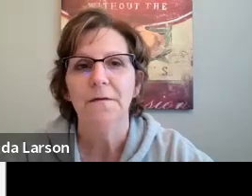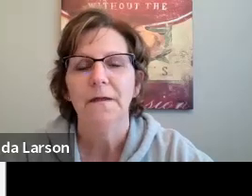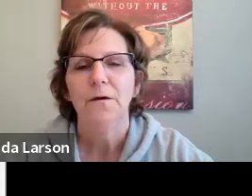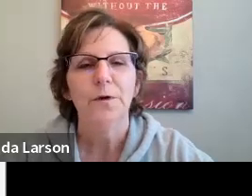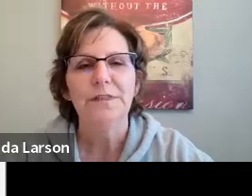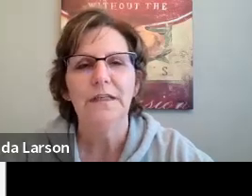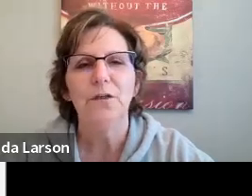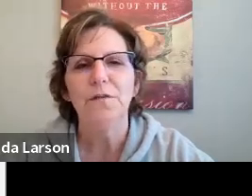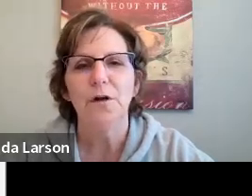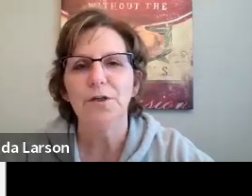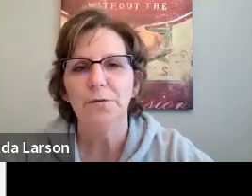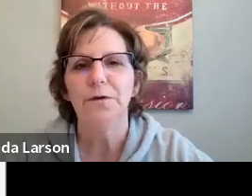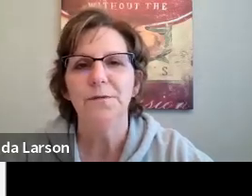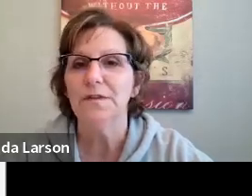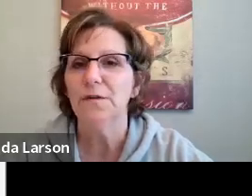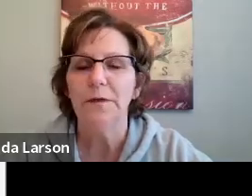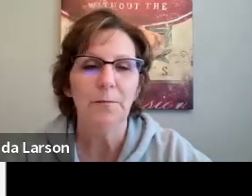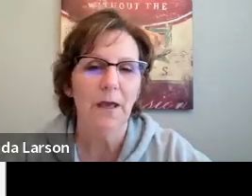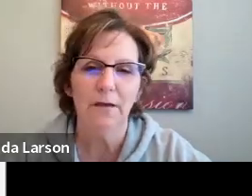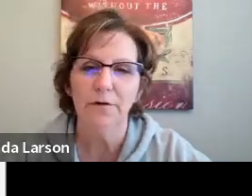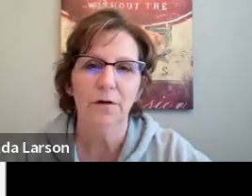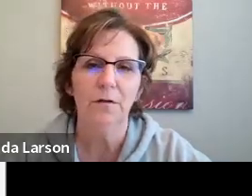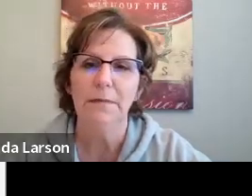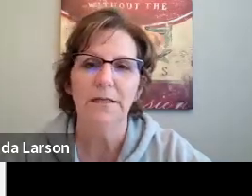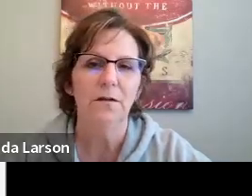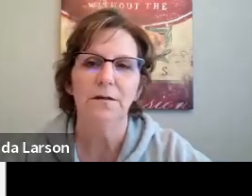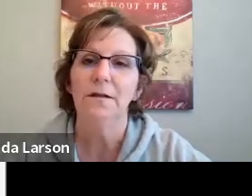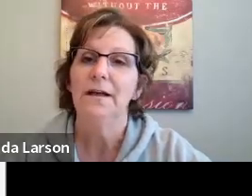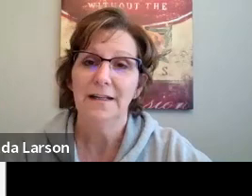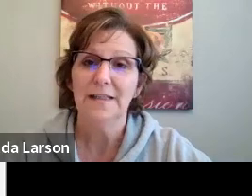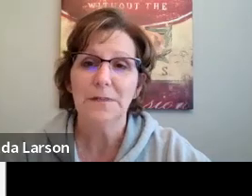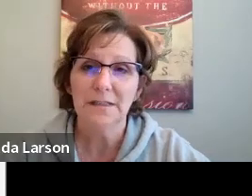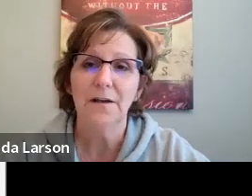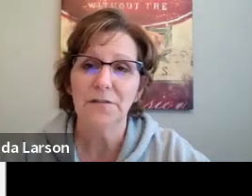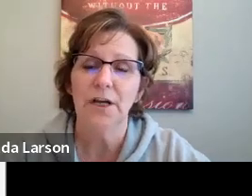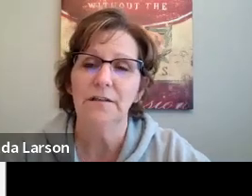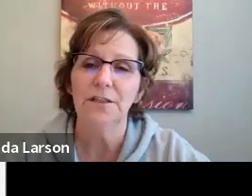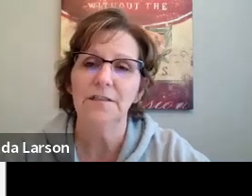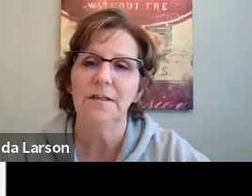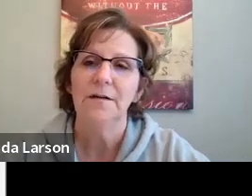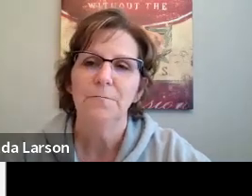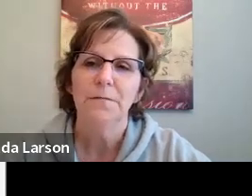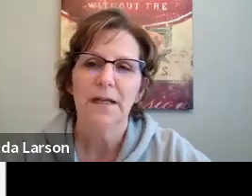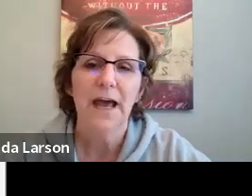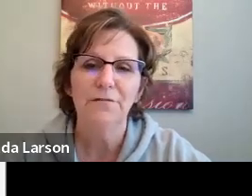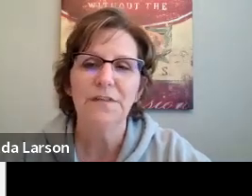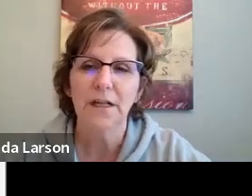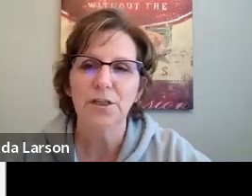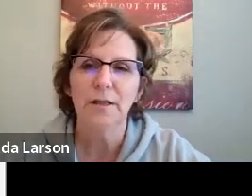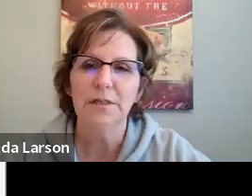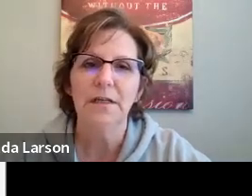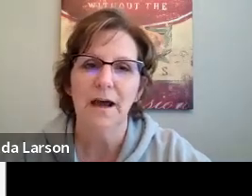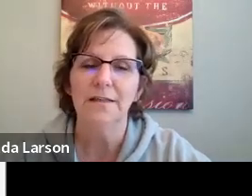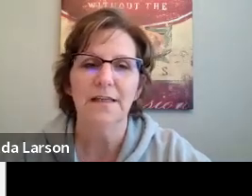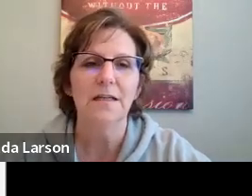health. We're seeing youth in our schools with so many behavioral, mental, and substance health challenges and have